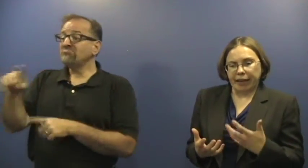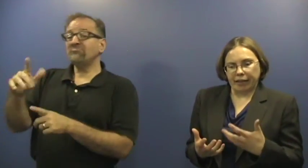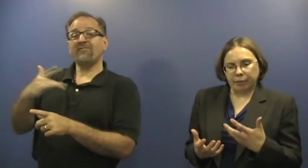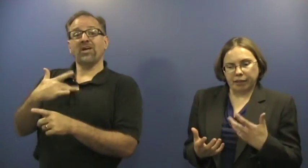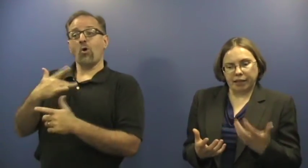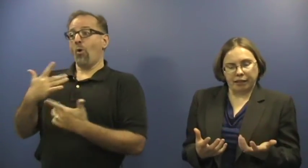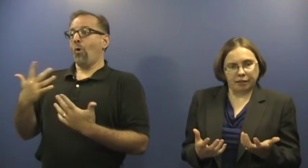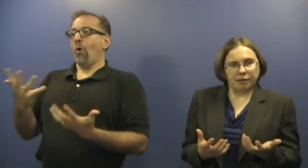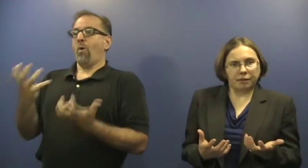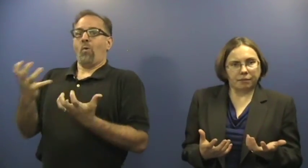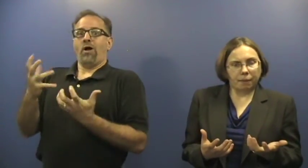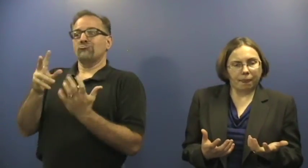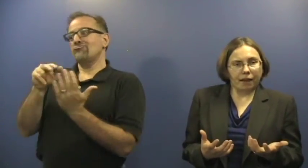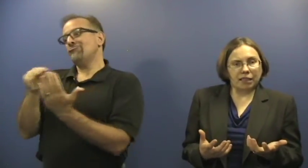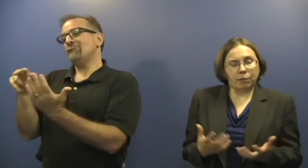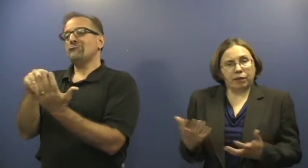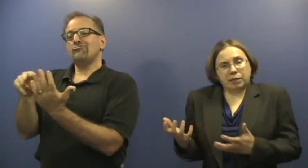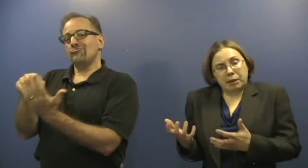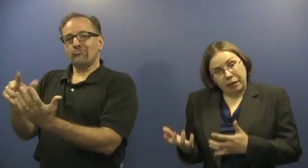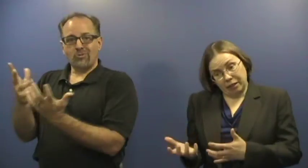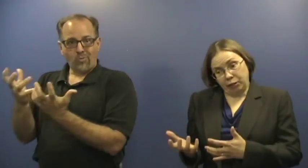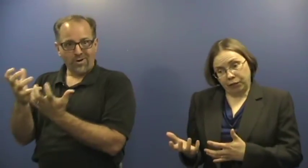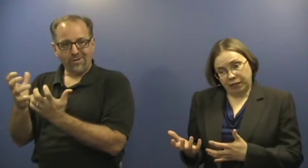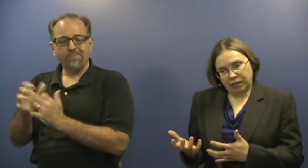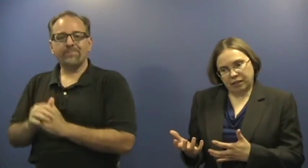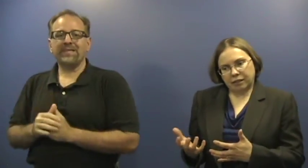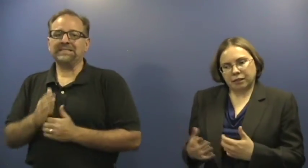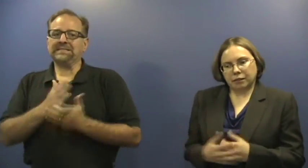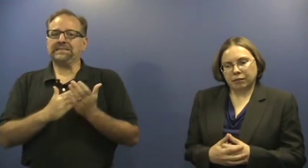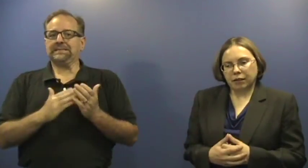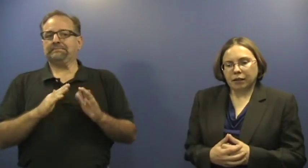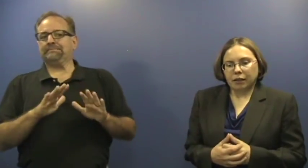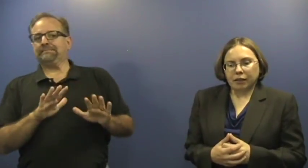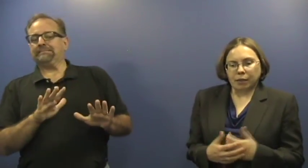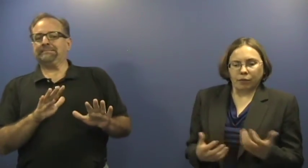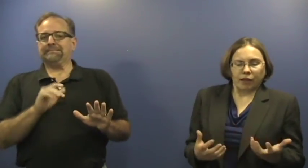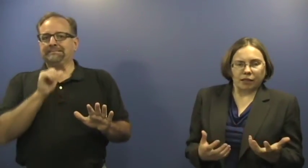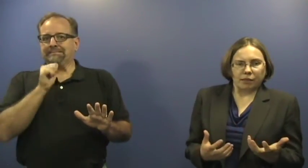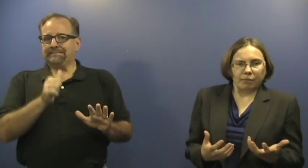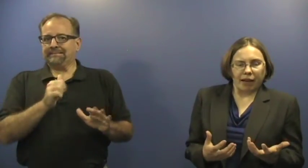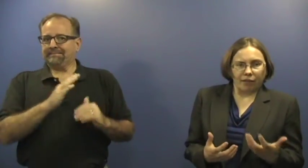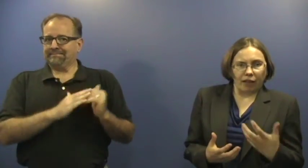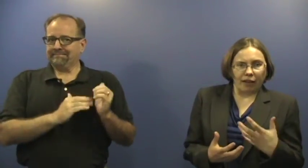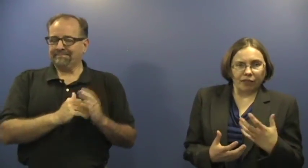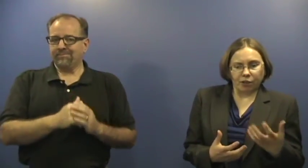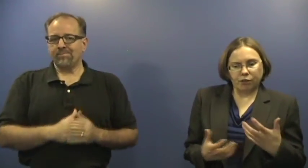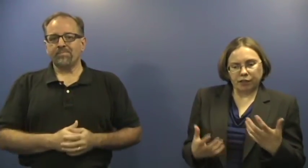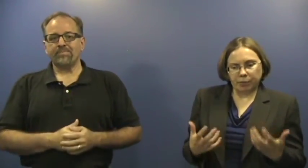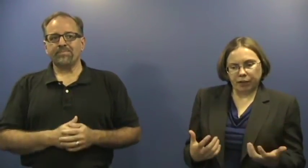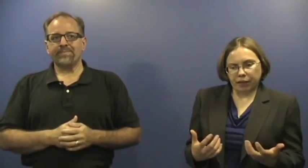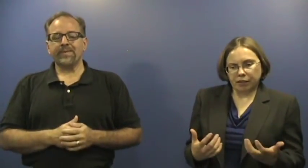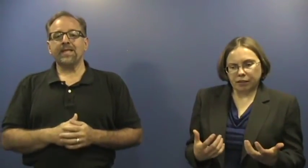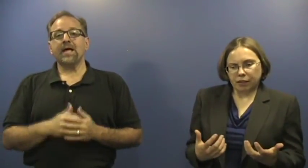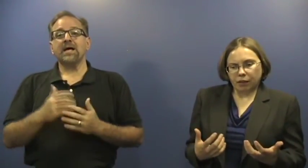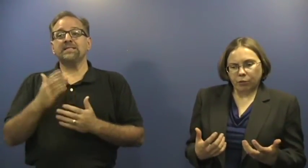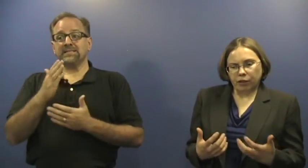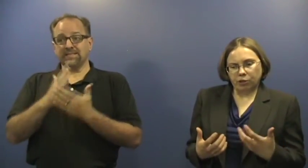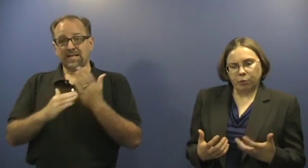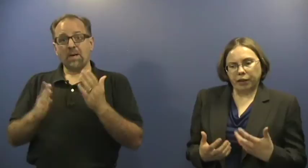academic texts. Some of us may be a little nervous. Some of us may have a lot of years of experience with interpreting in